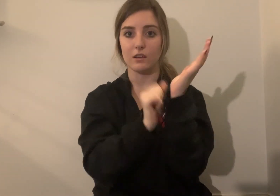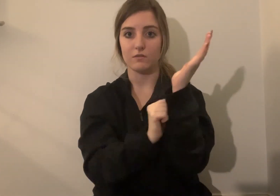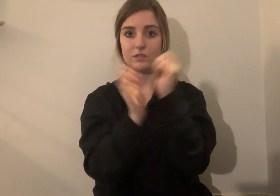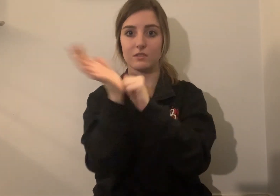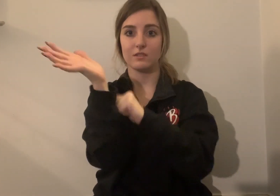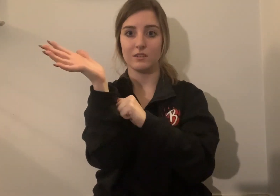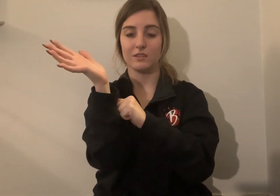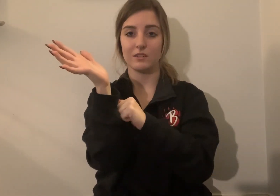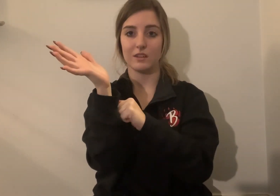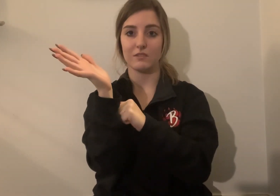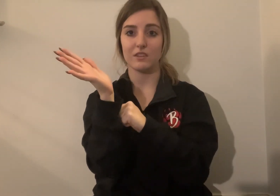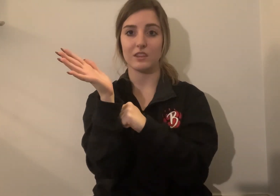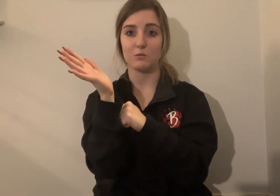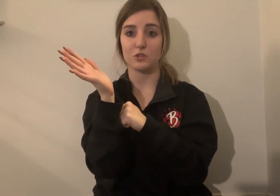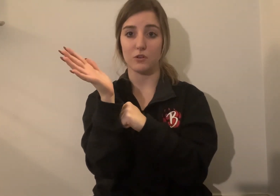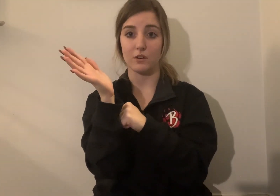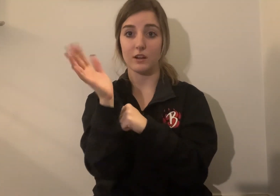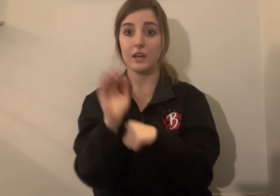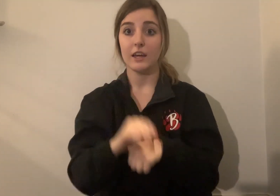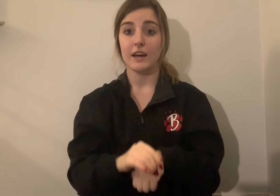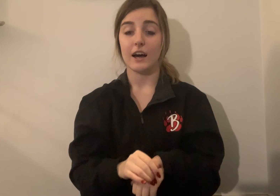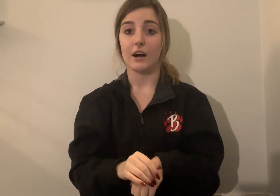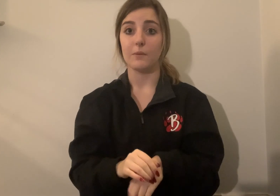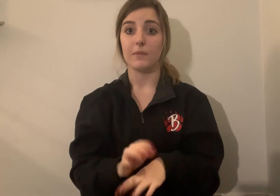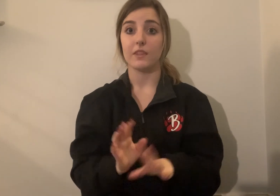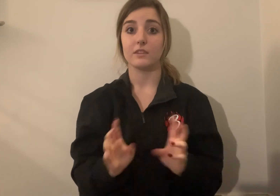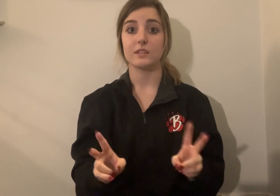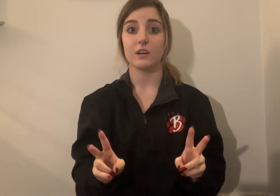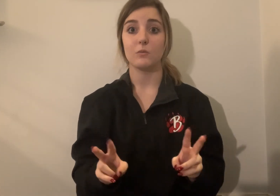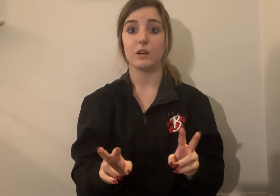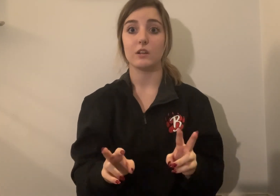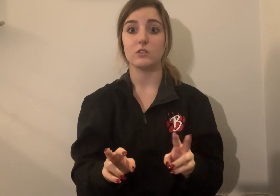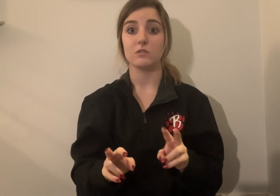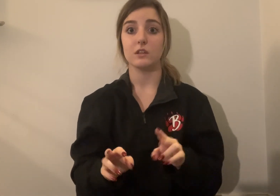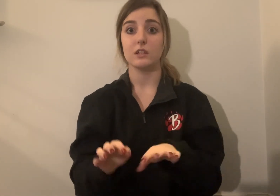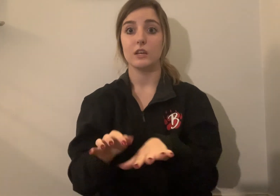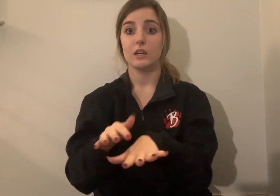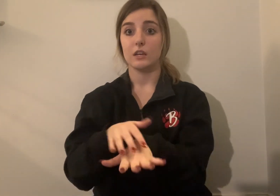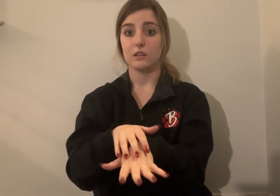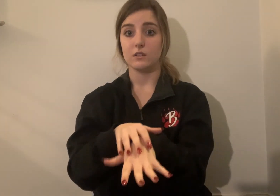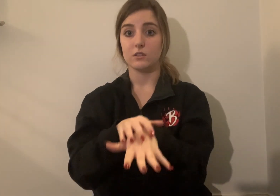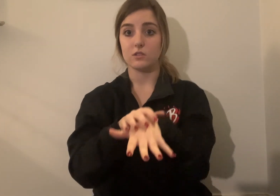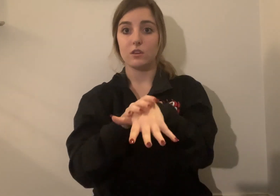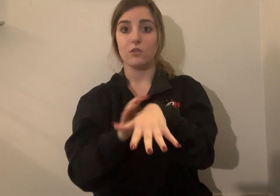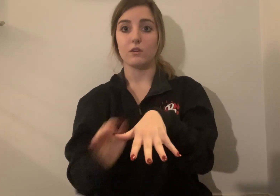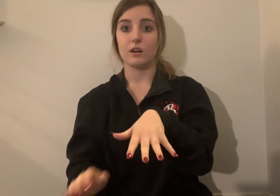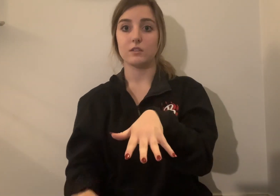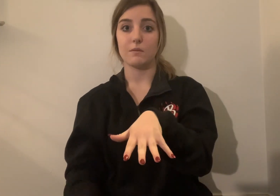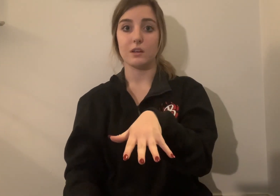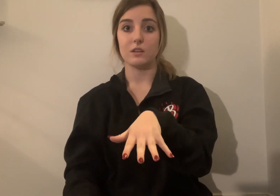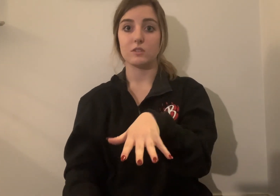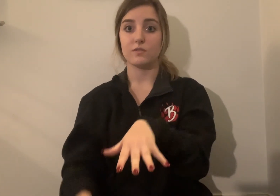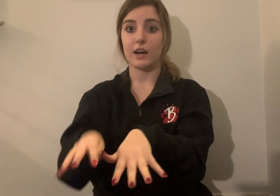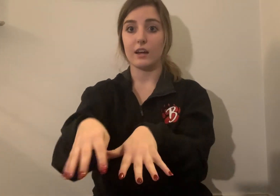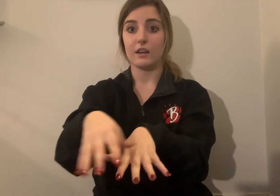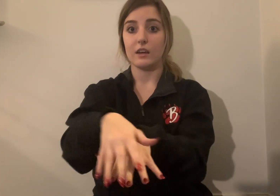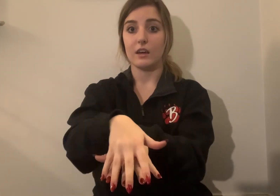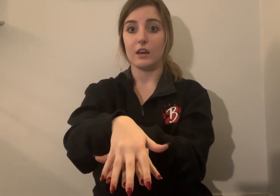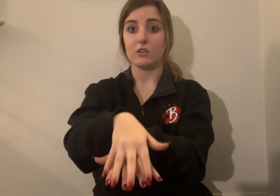gloves. I feel like that one's harder. The second way to do it is your non-dominant is flat, and you just